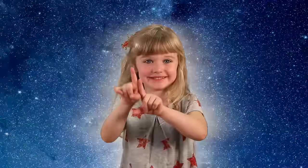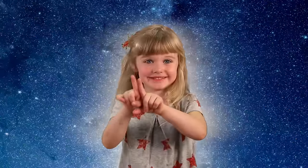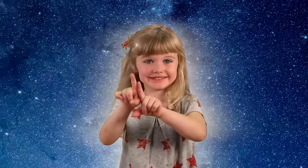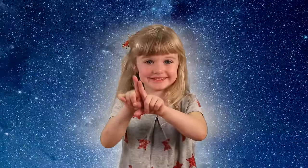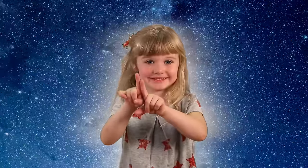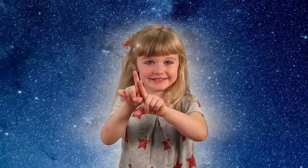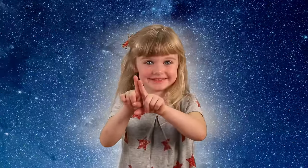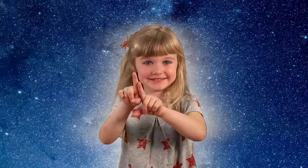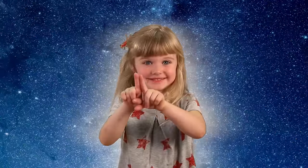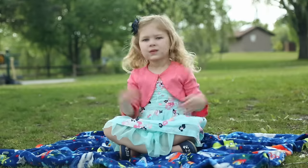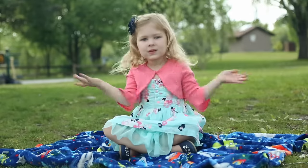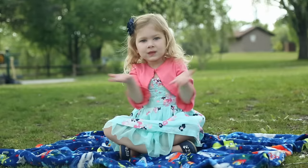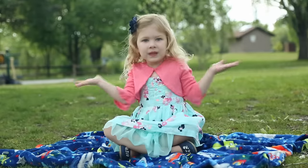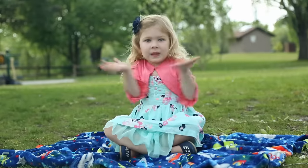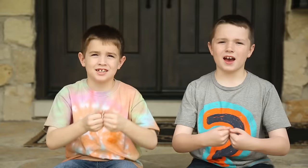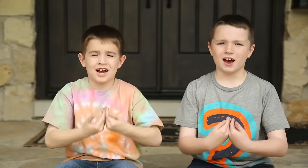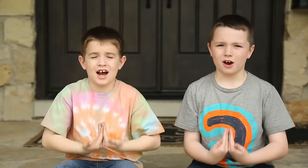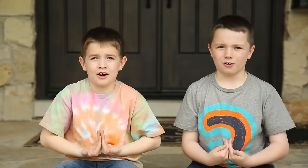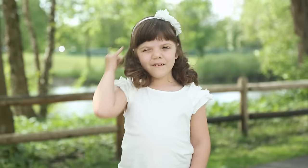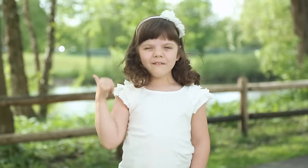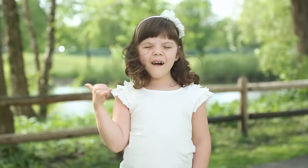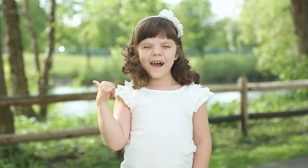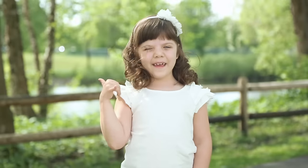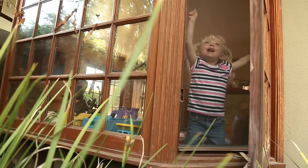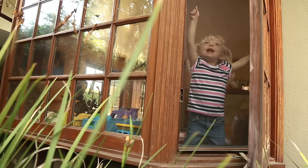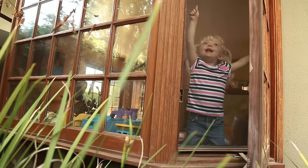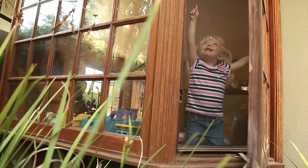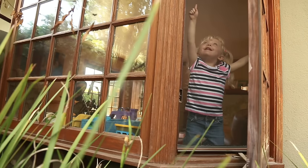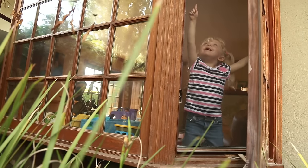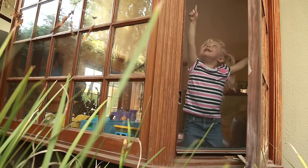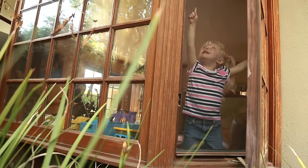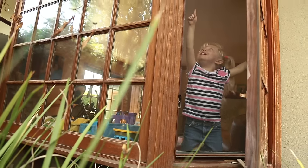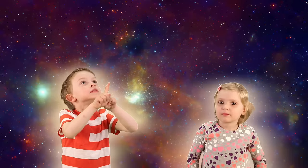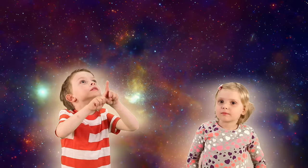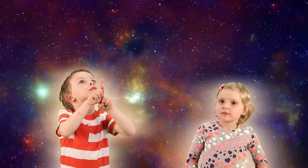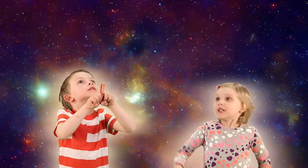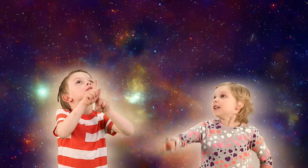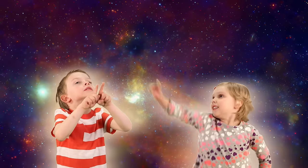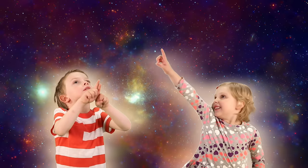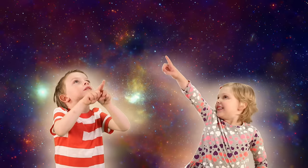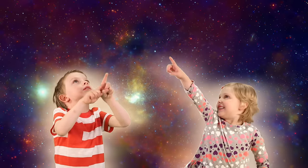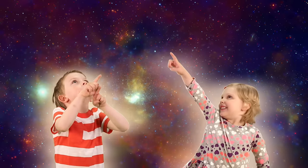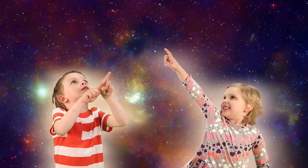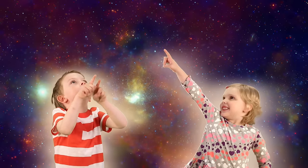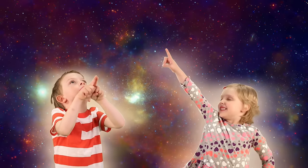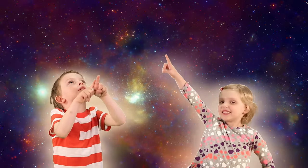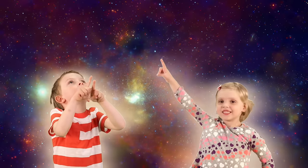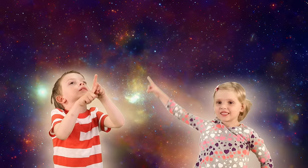stars. Asking what, how, why. Keep looking to the stars, stars, stars. See